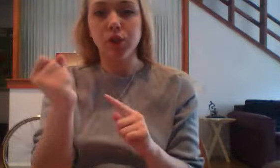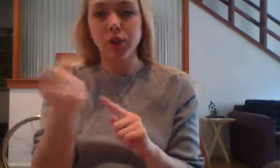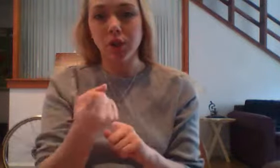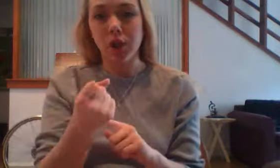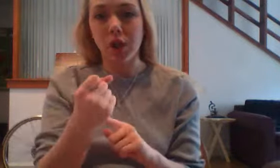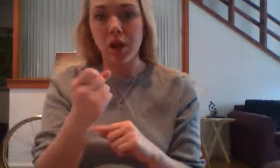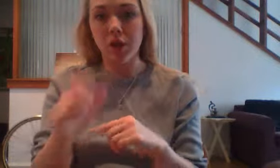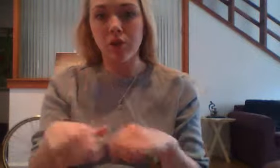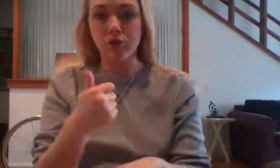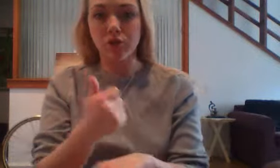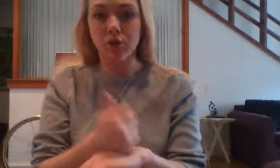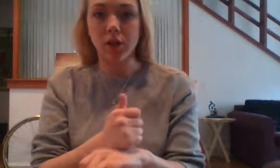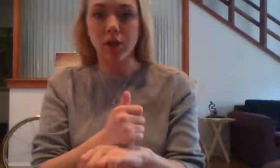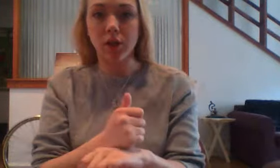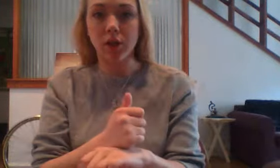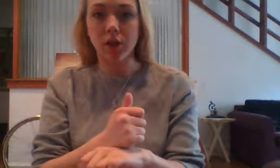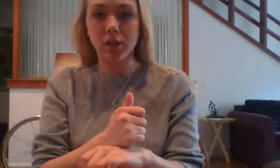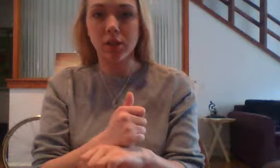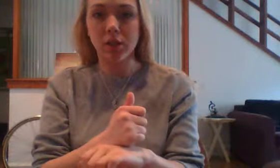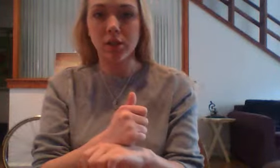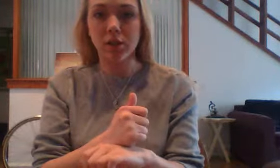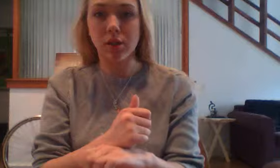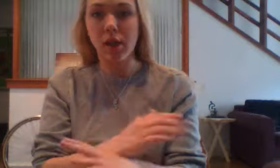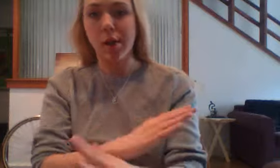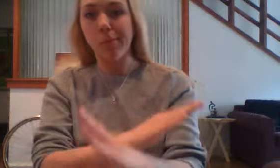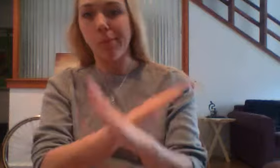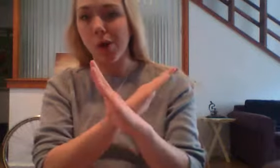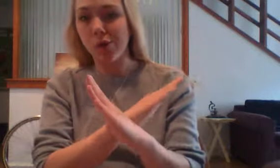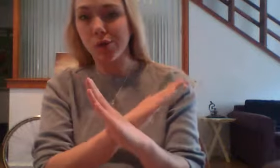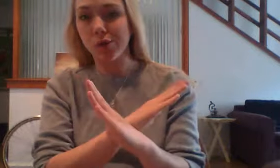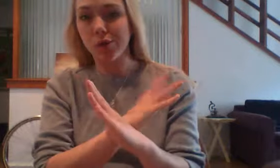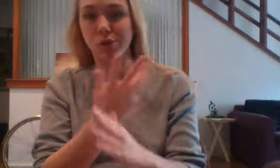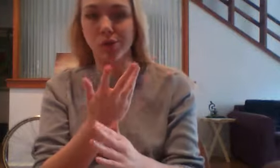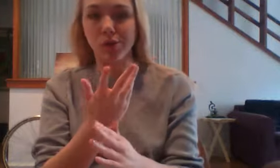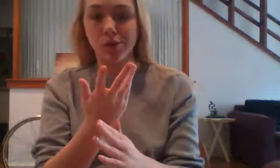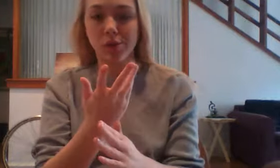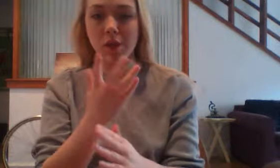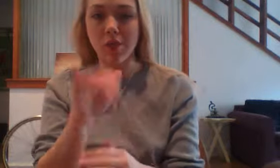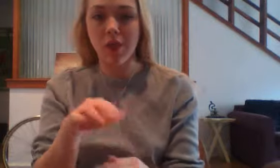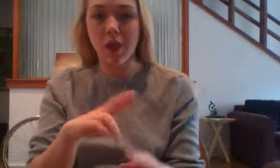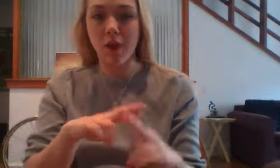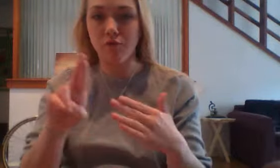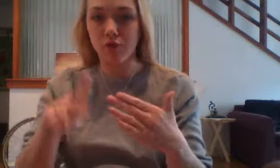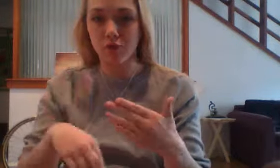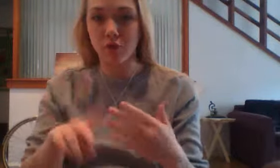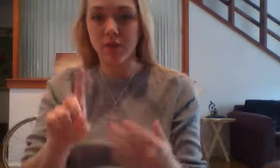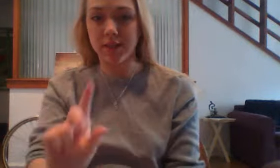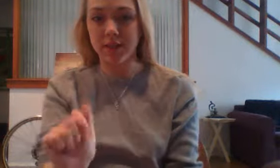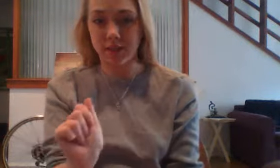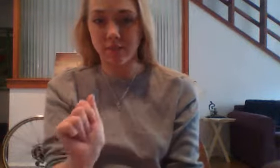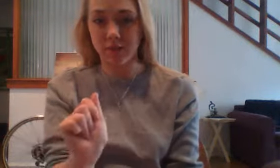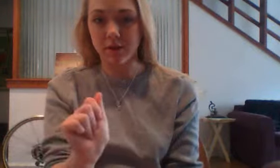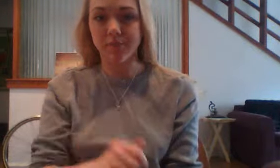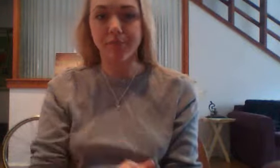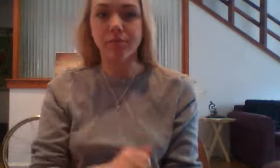which result in disability. So you can see from that framework, disability really is not so much about the